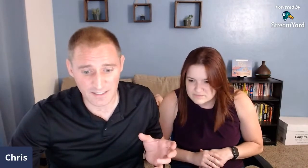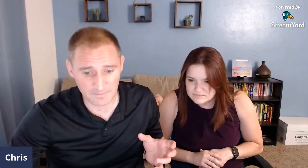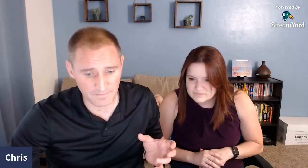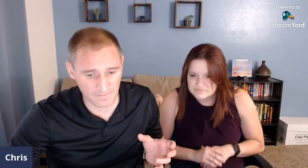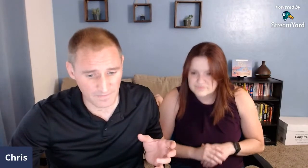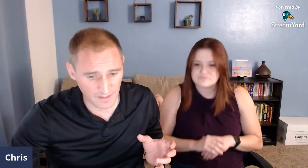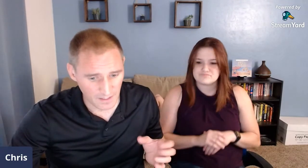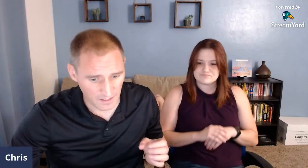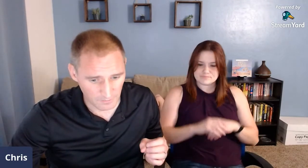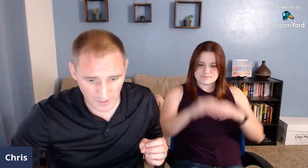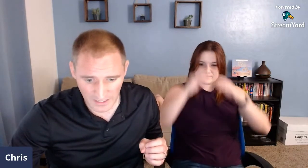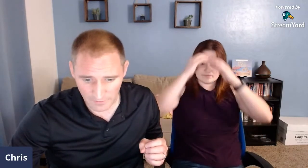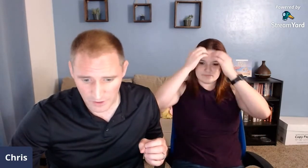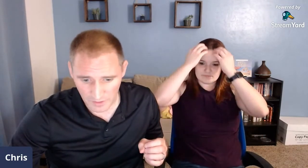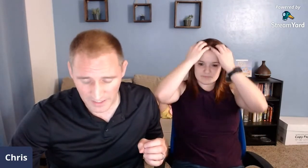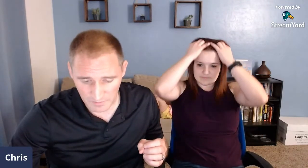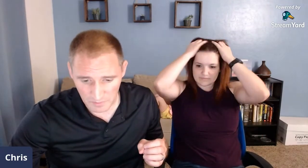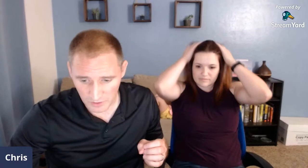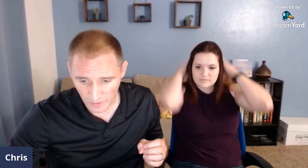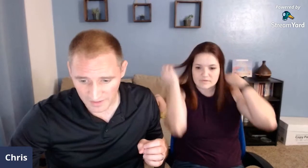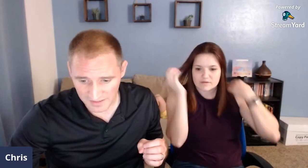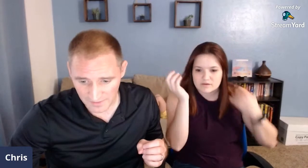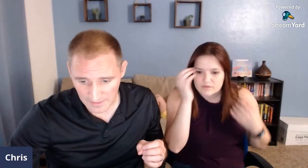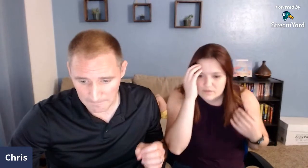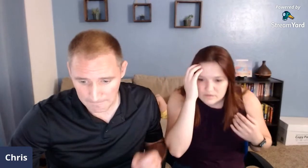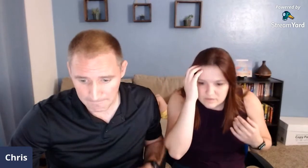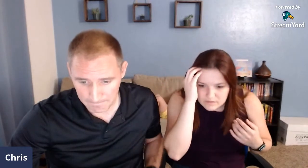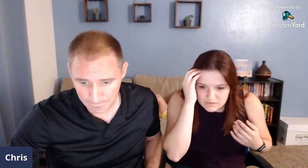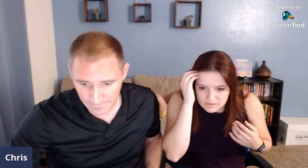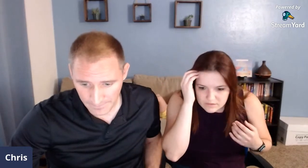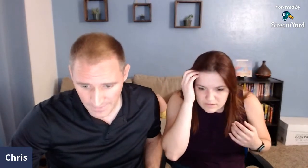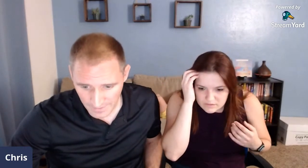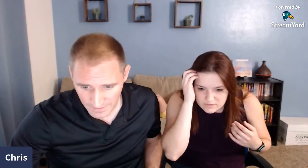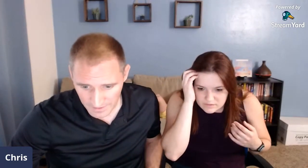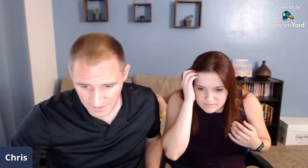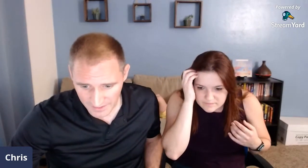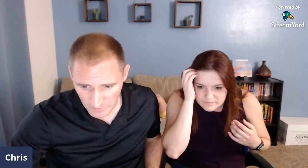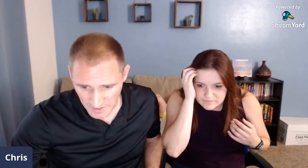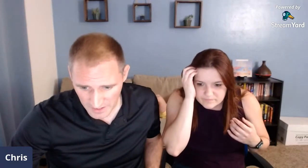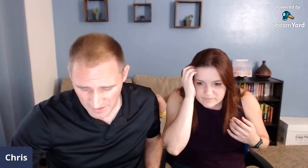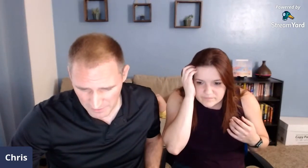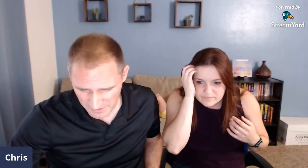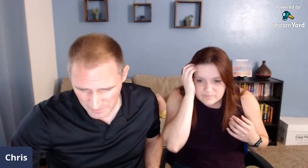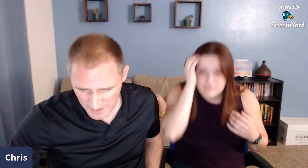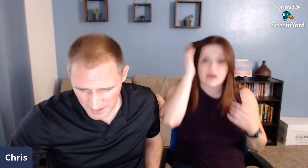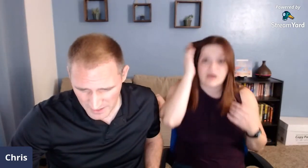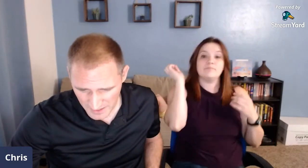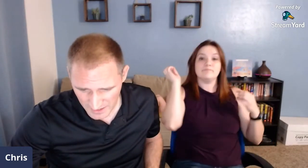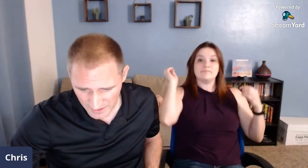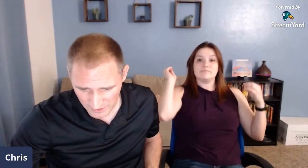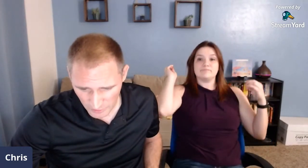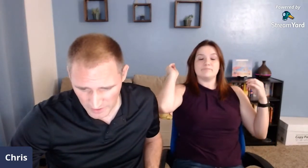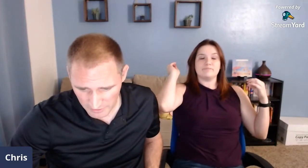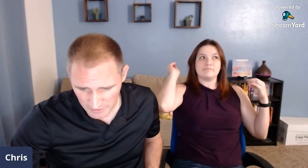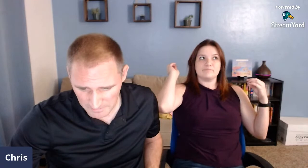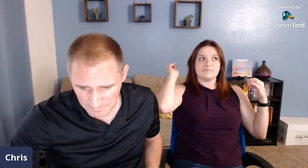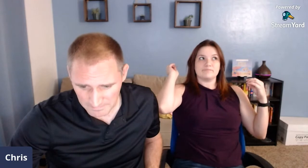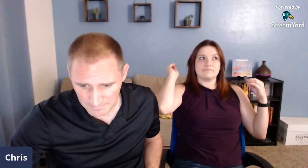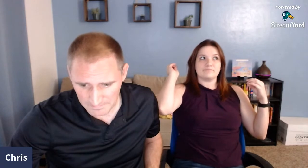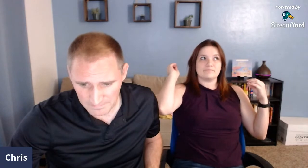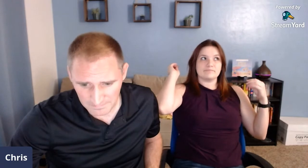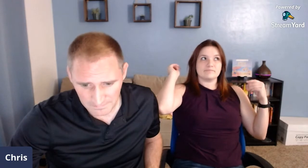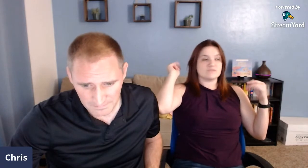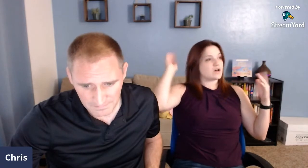chat what level you would like to be put with this evening. Looks like everybody else wants to be in the interpreting